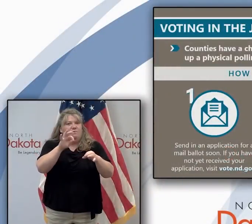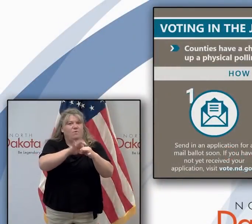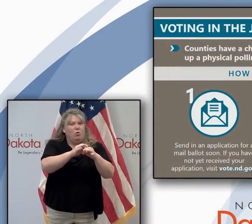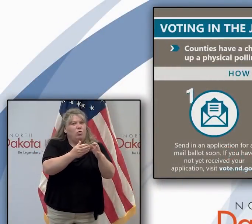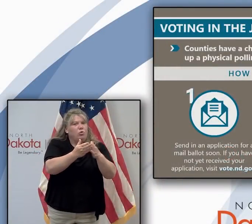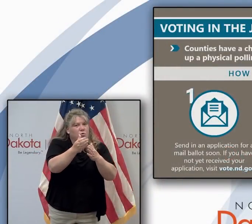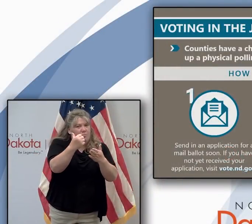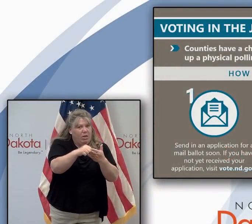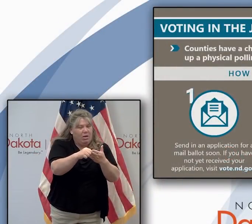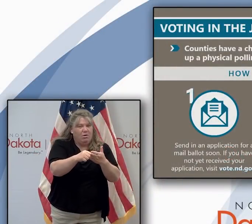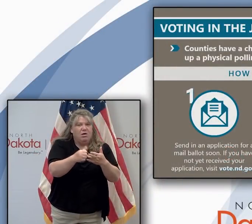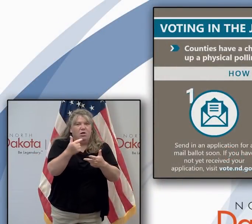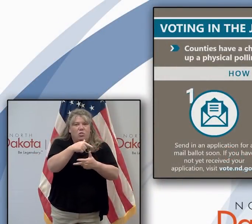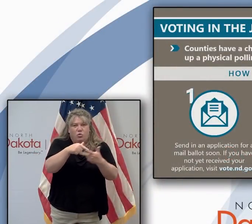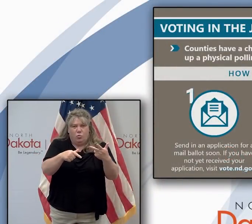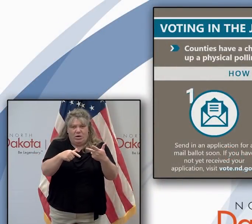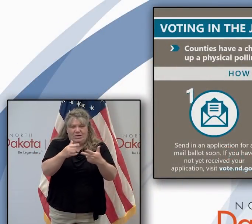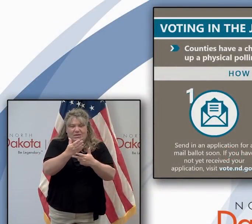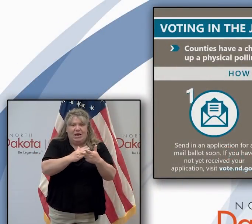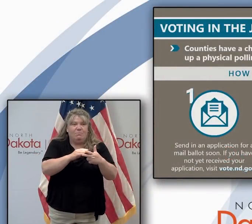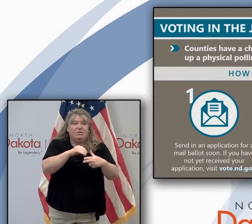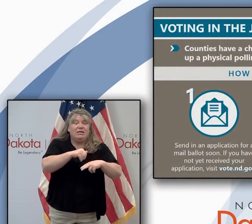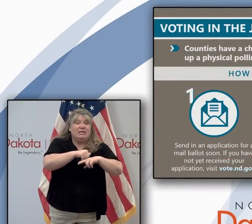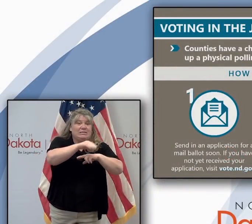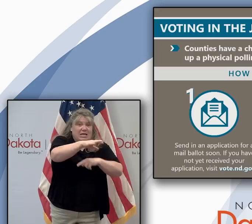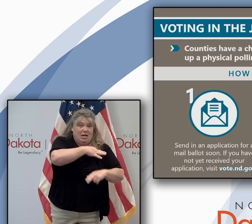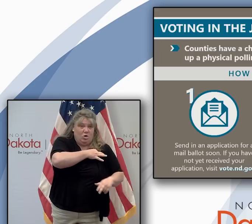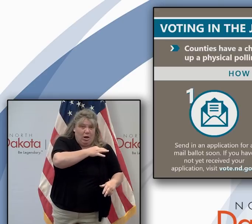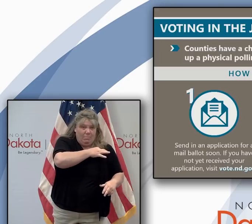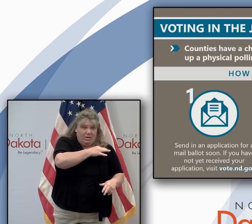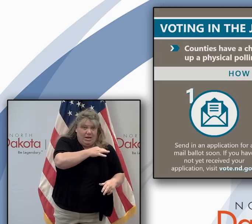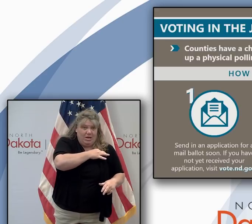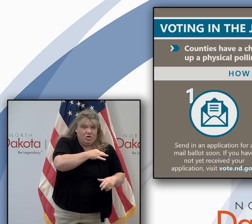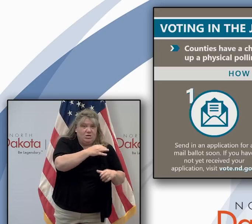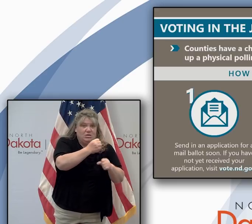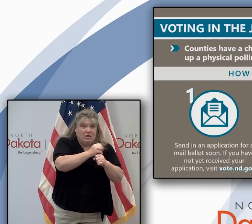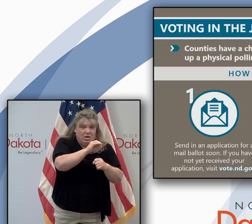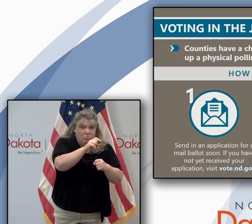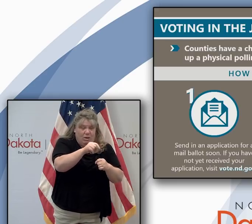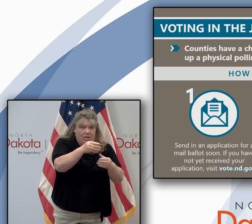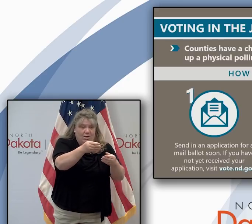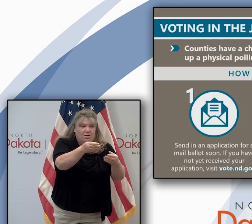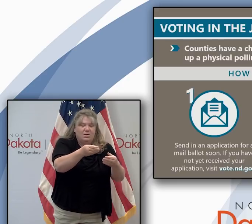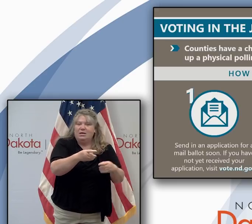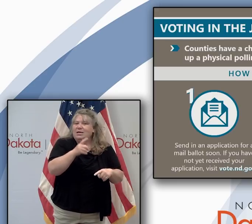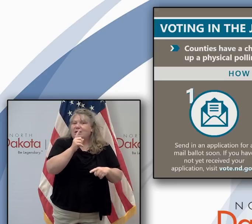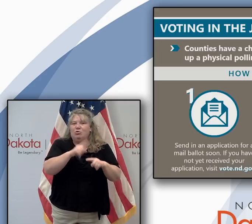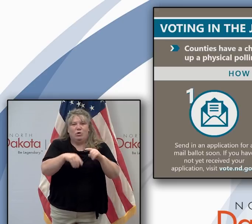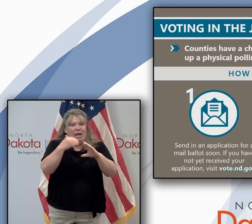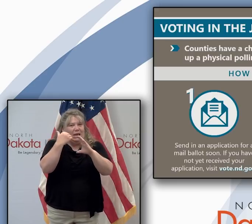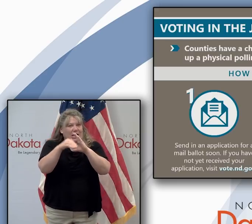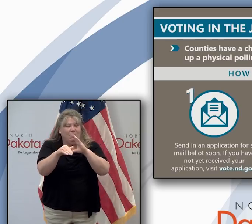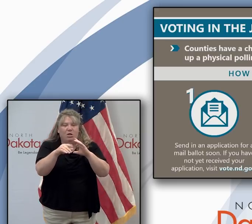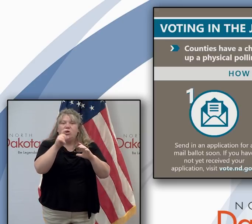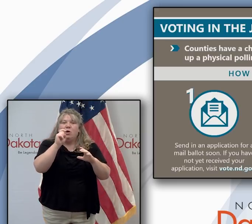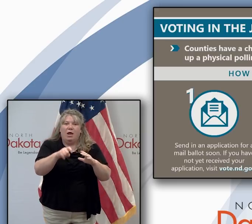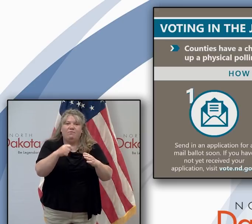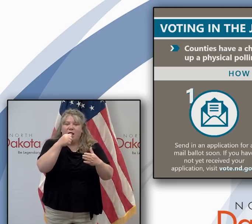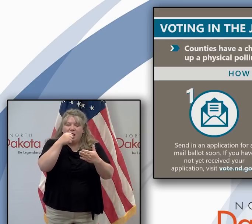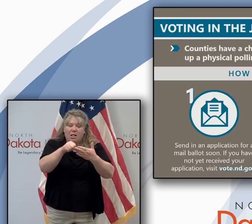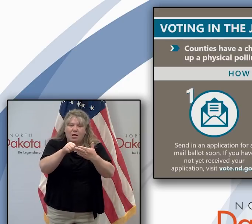simple steps. One is you've got to send in an application to get your ballot, and you can't email it in. You have to